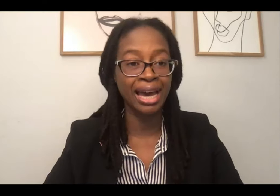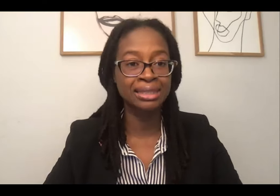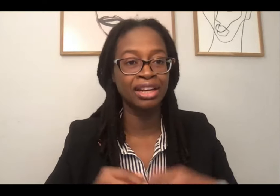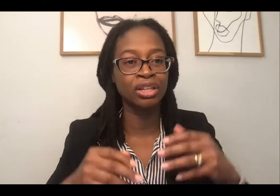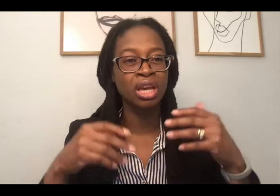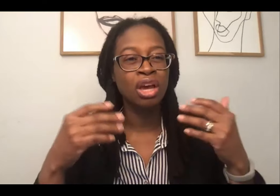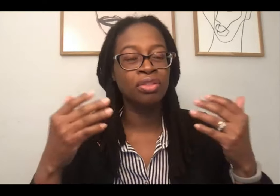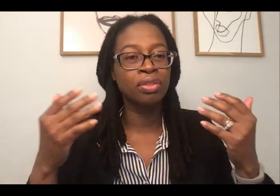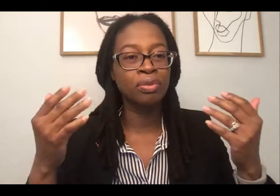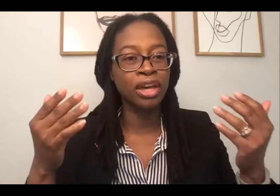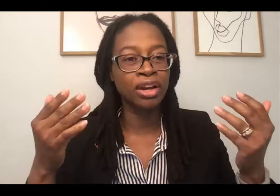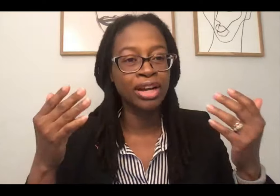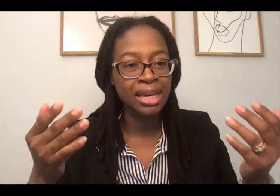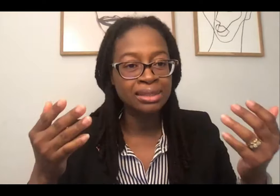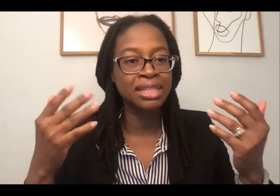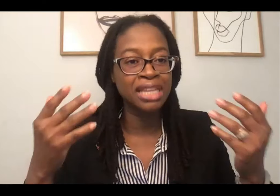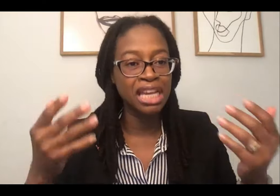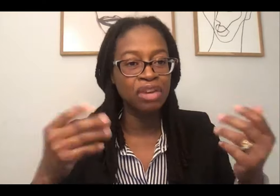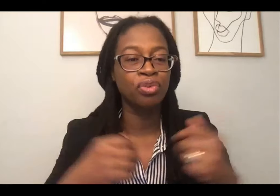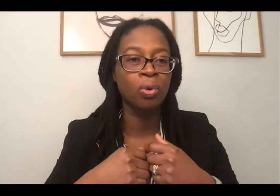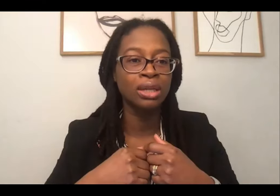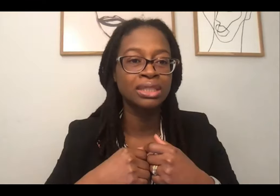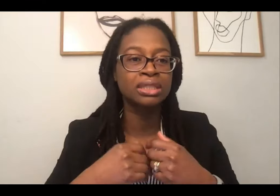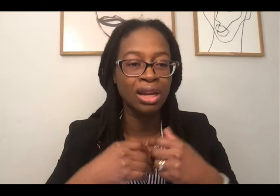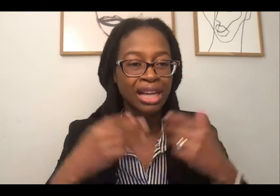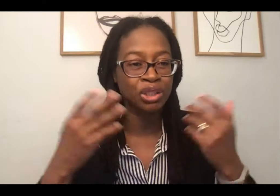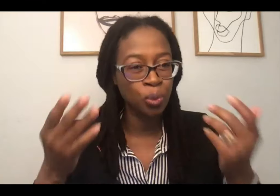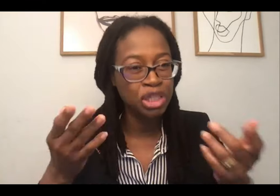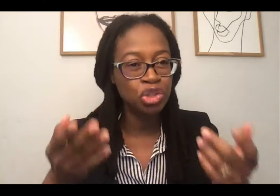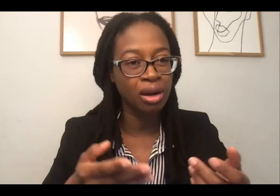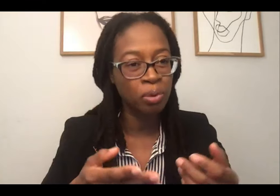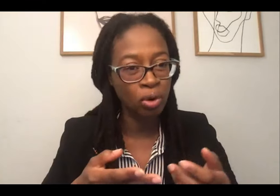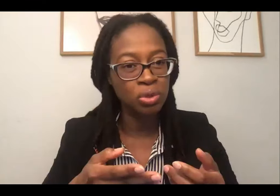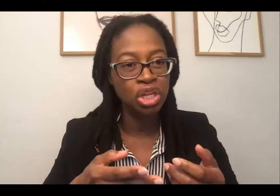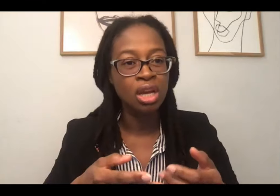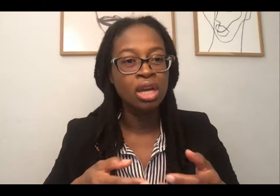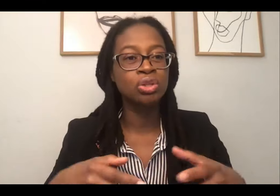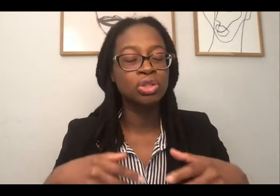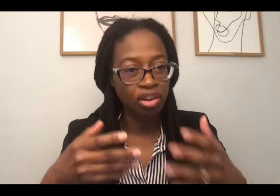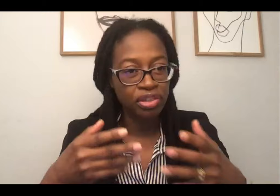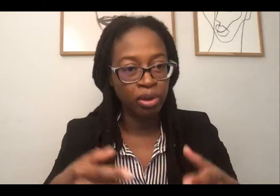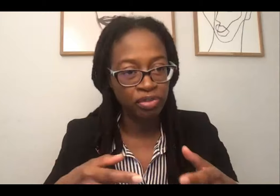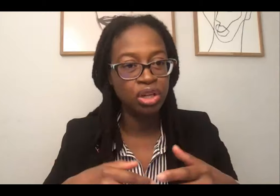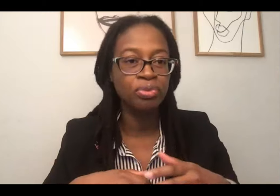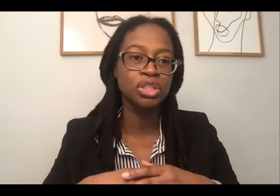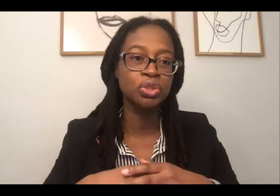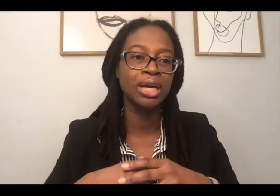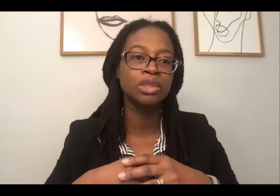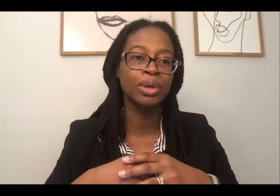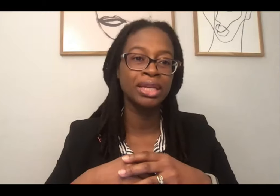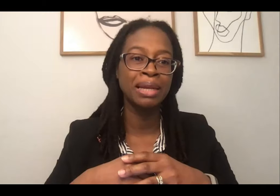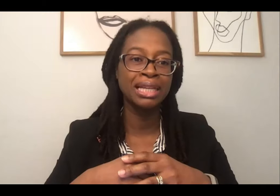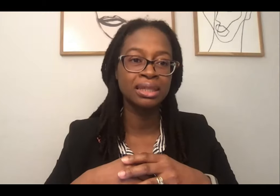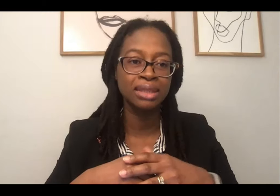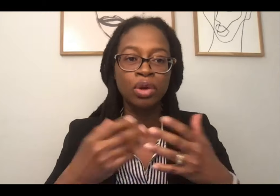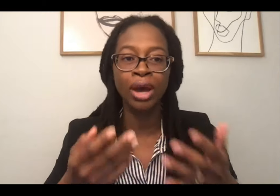that there is need for what is called a twin track approach to service provision for students with